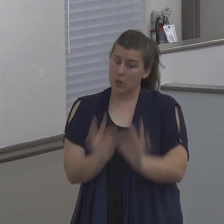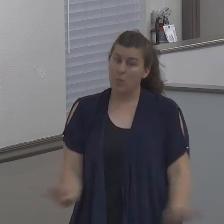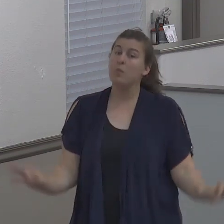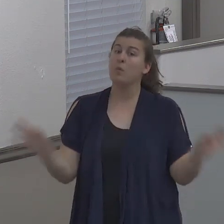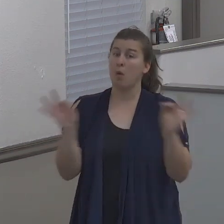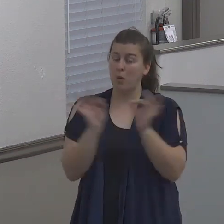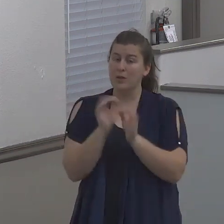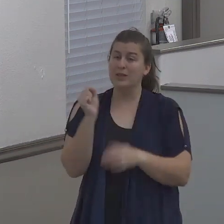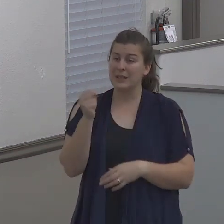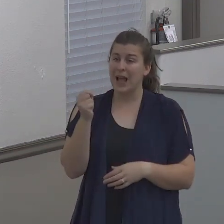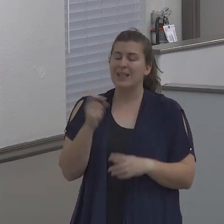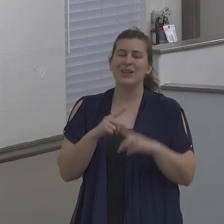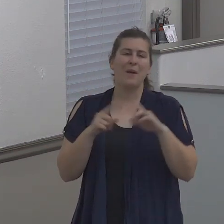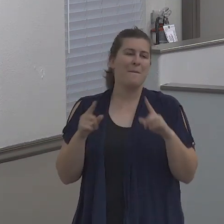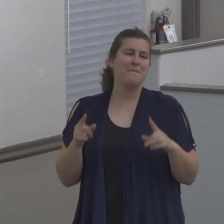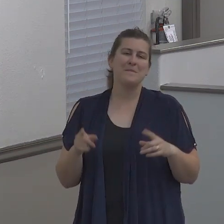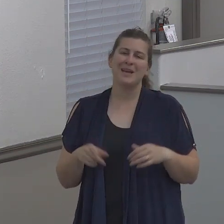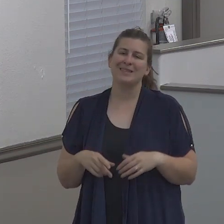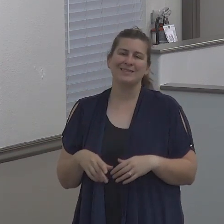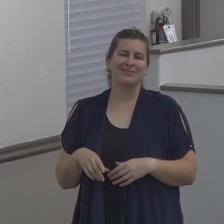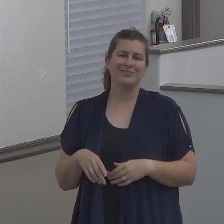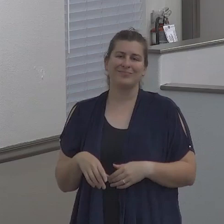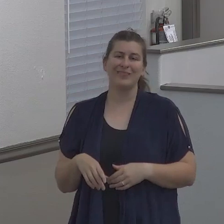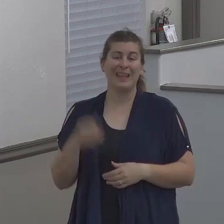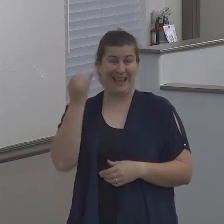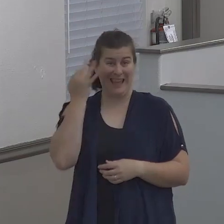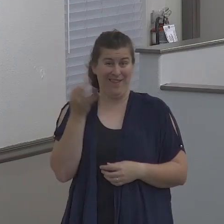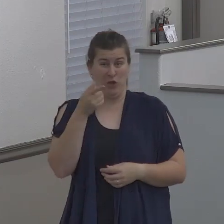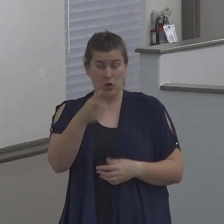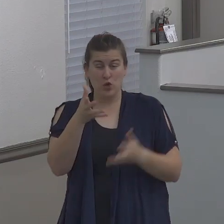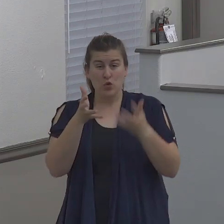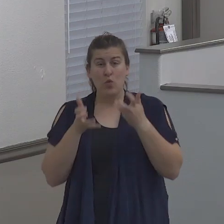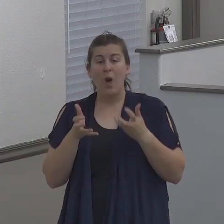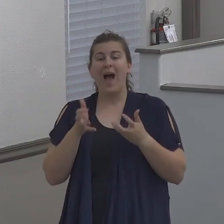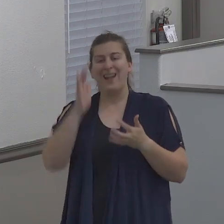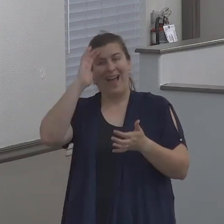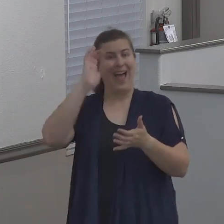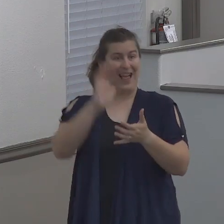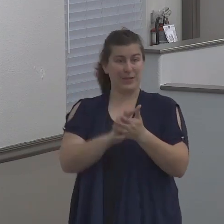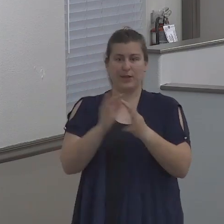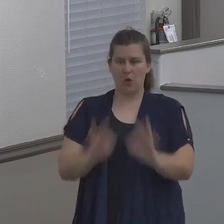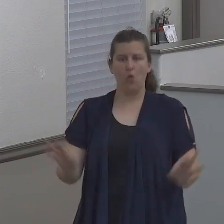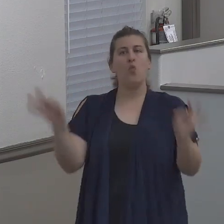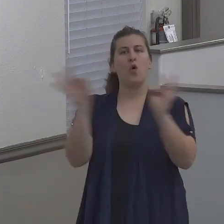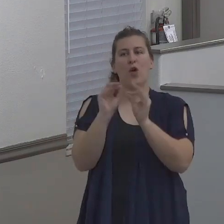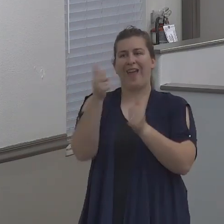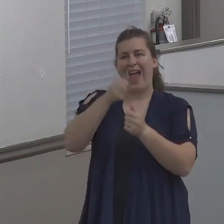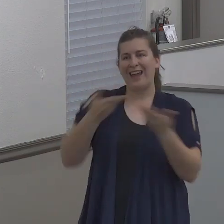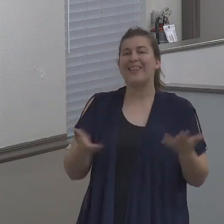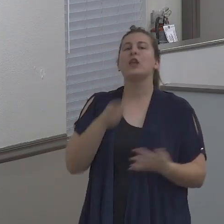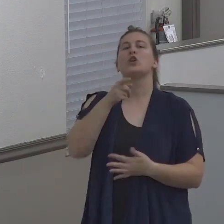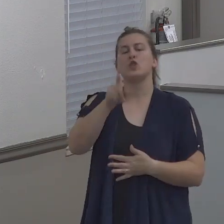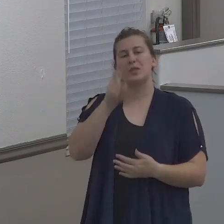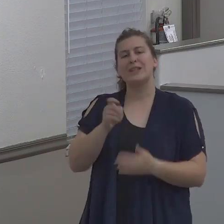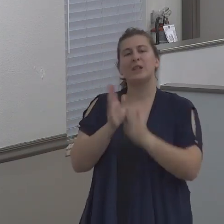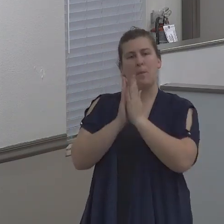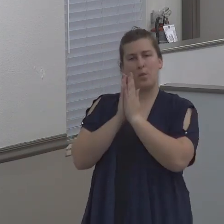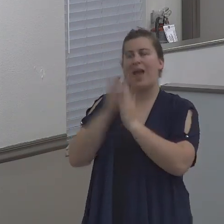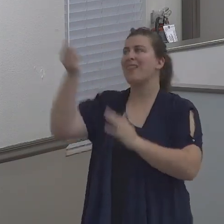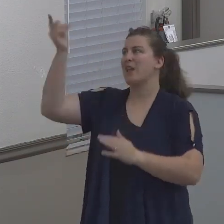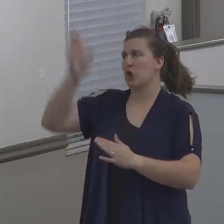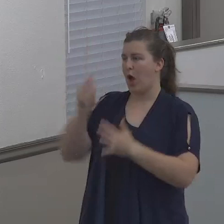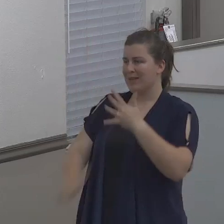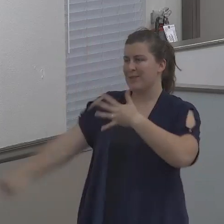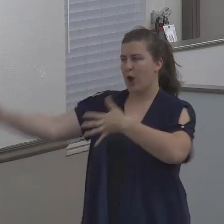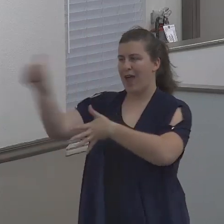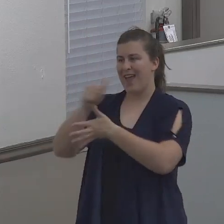place. You're a very important place. You really are. But if you want a husband that's worth having, you